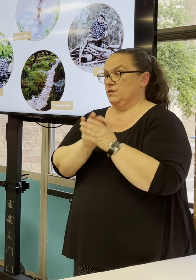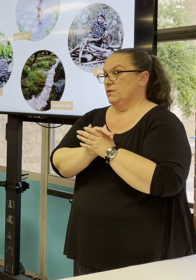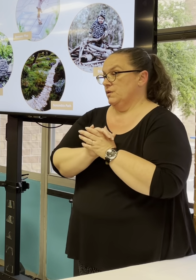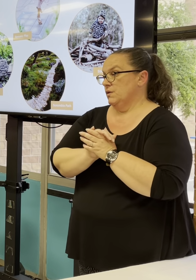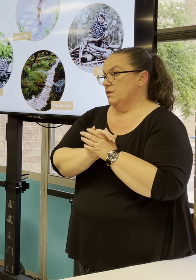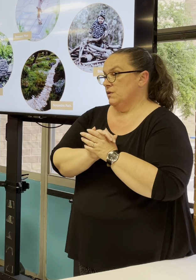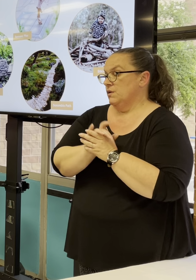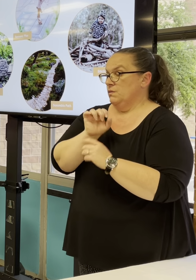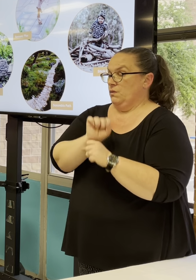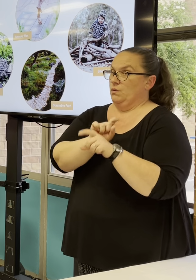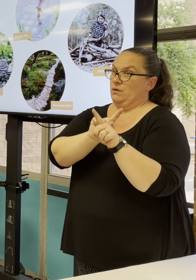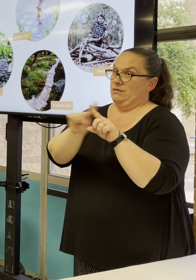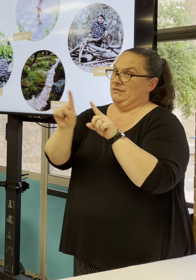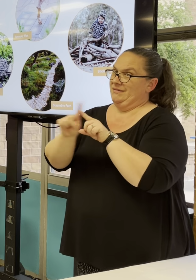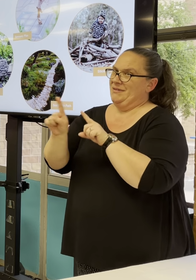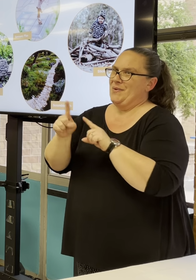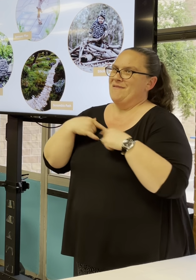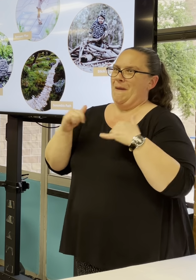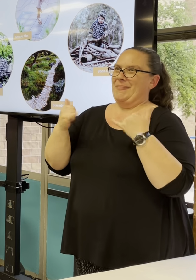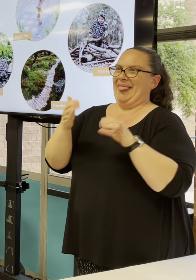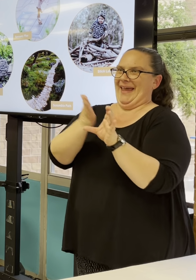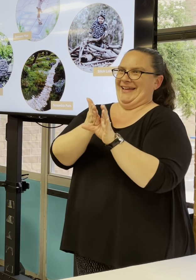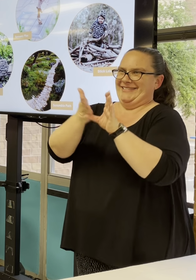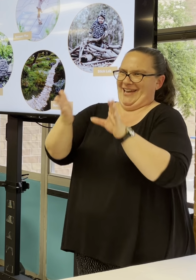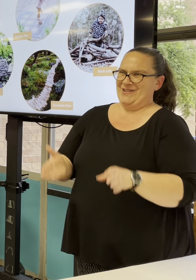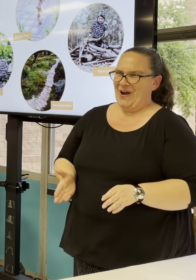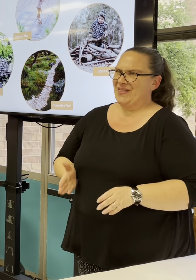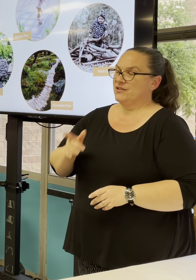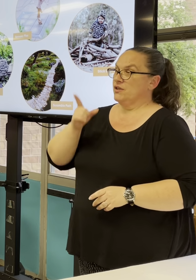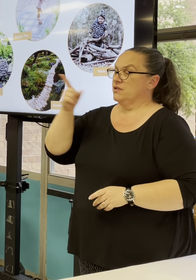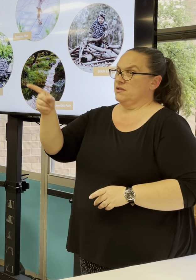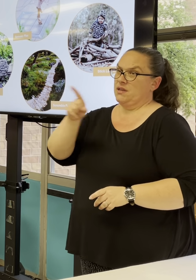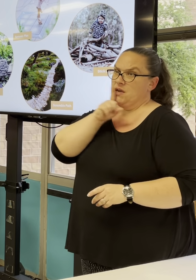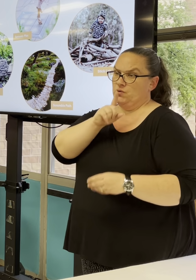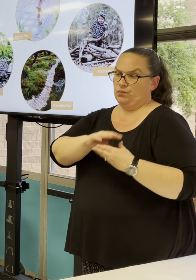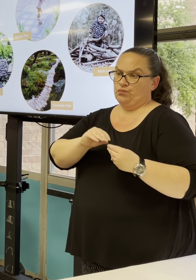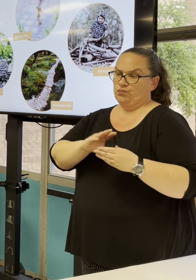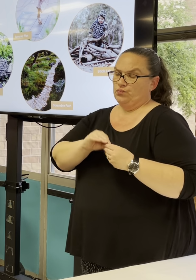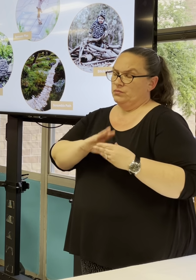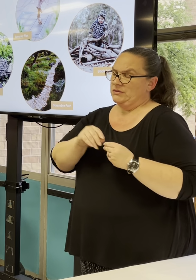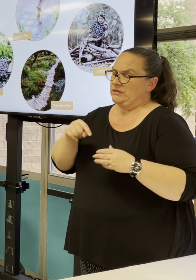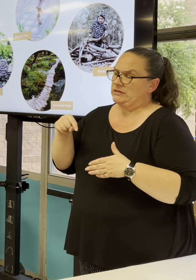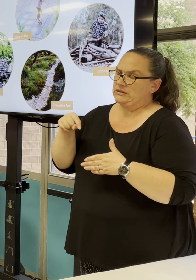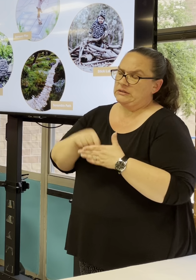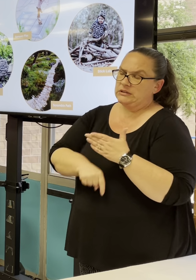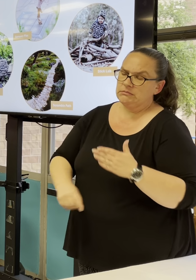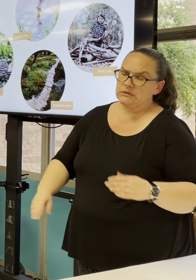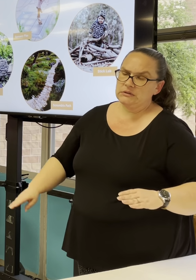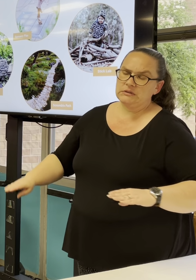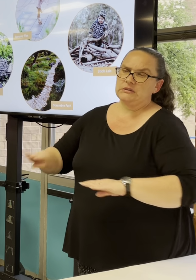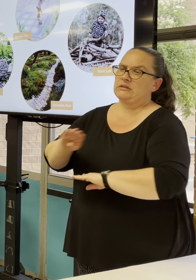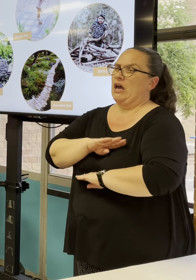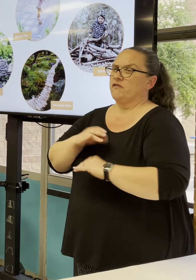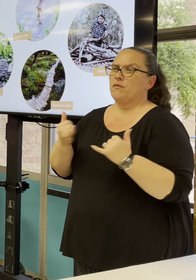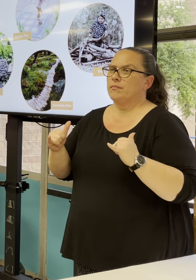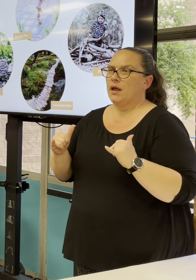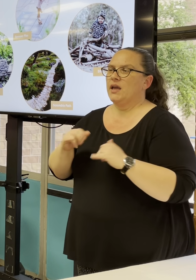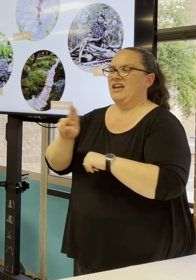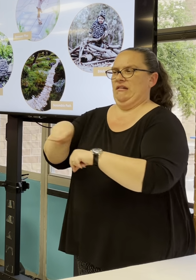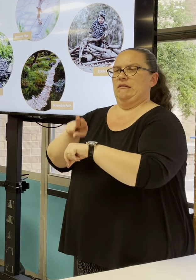we work with a lot of play psychologists to talk about some of the deepest, most satisfying forms of play are with nature